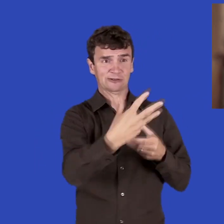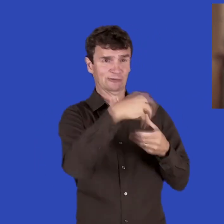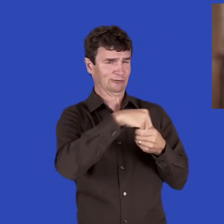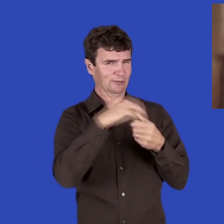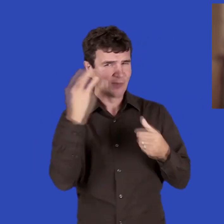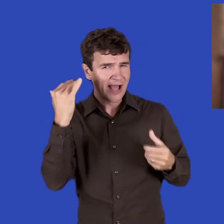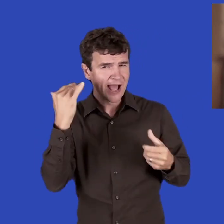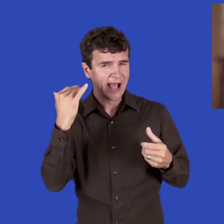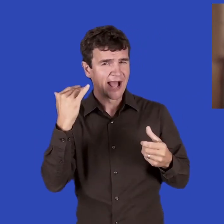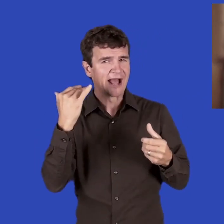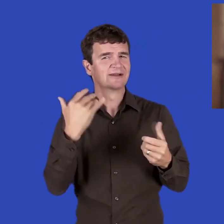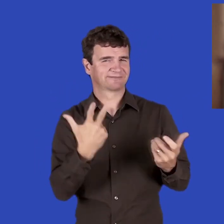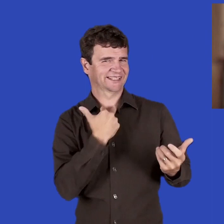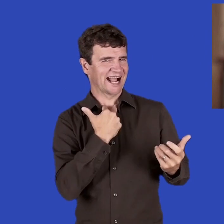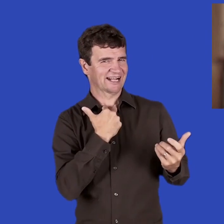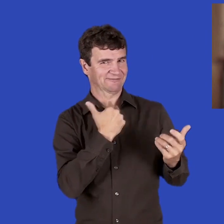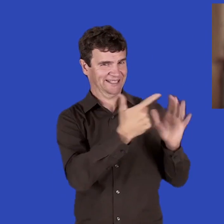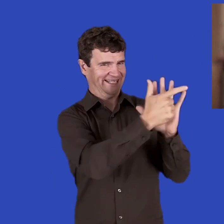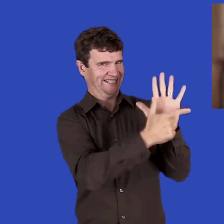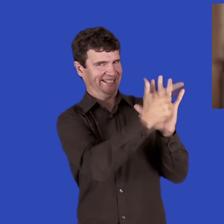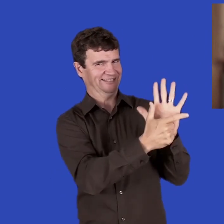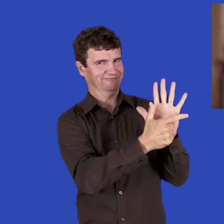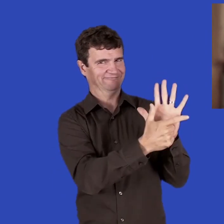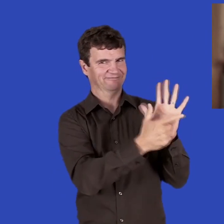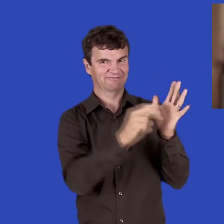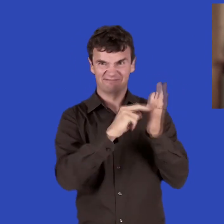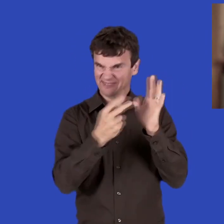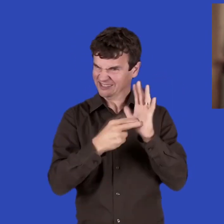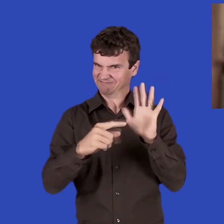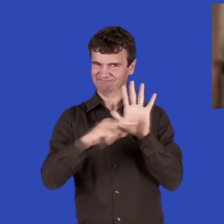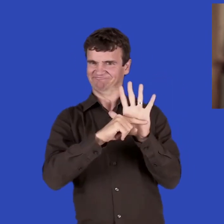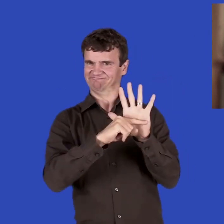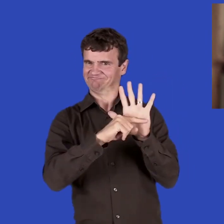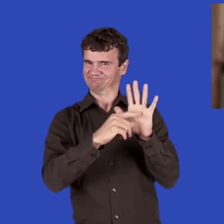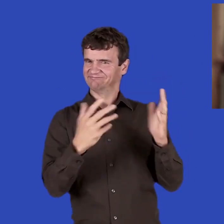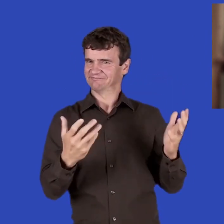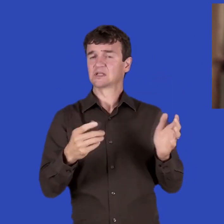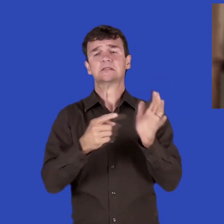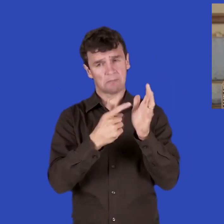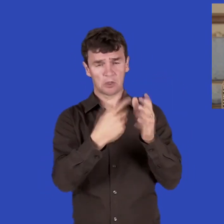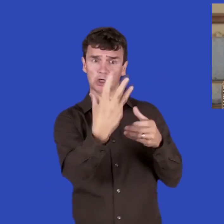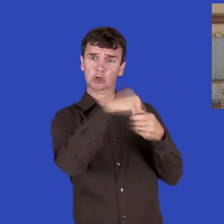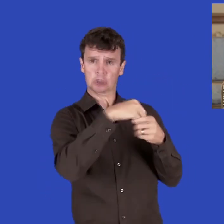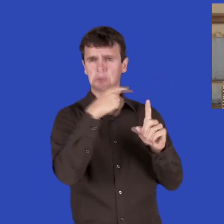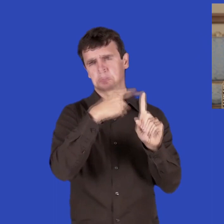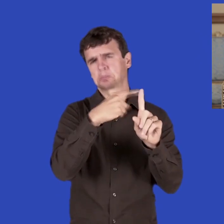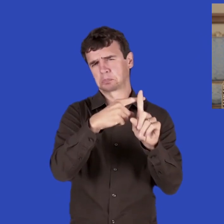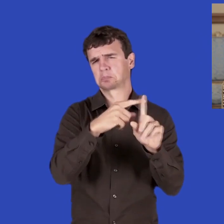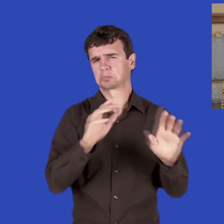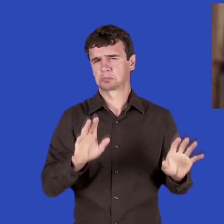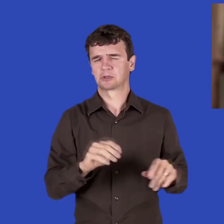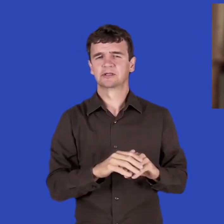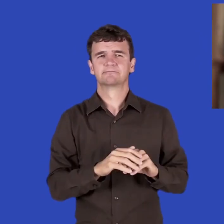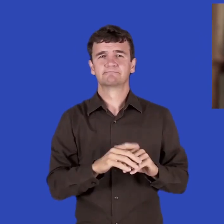come to grips with some of these definitions. We need to look at the definition of the word inclusion,